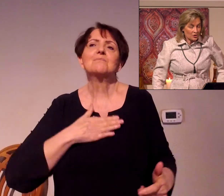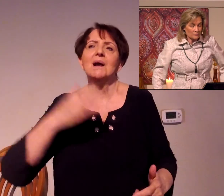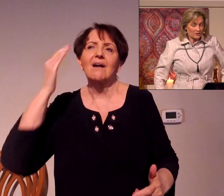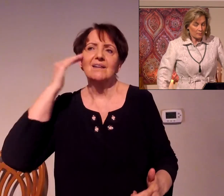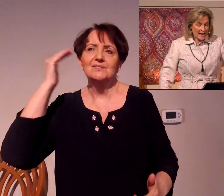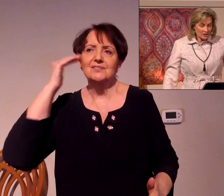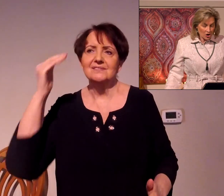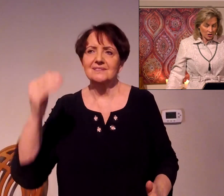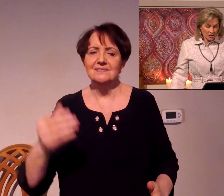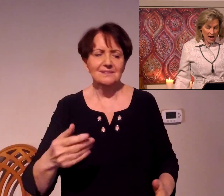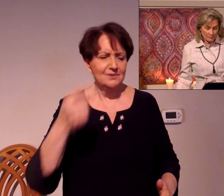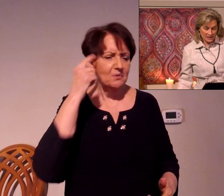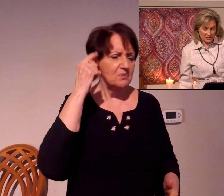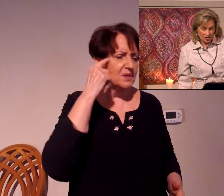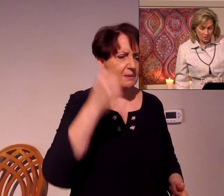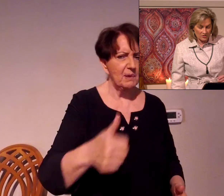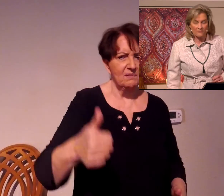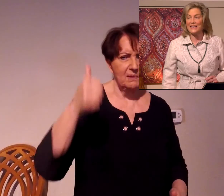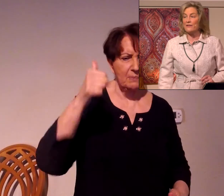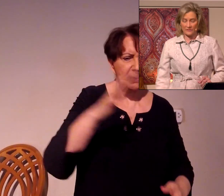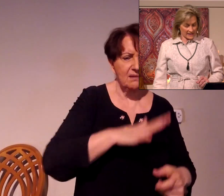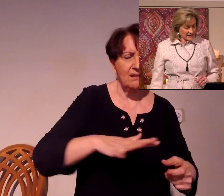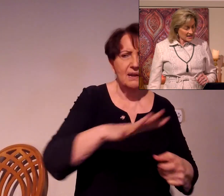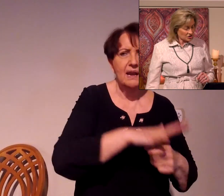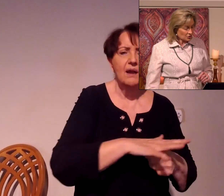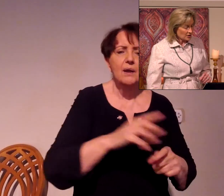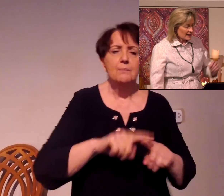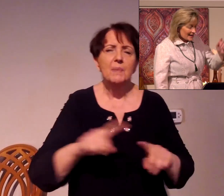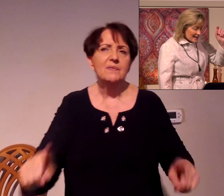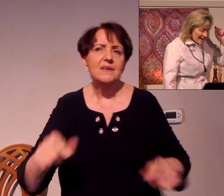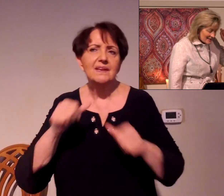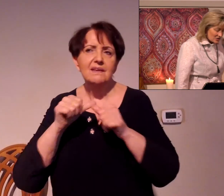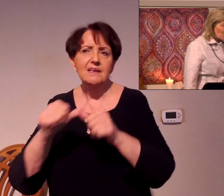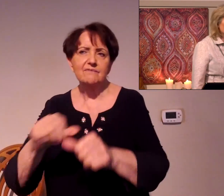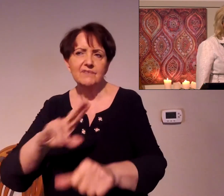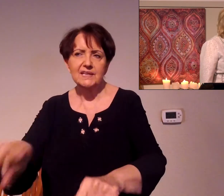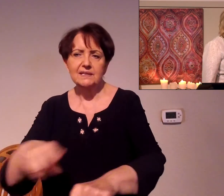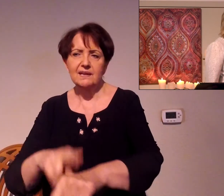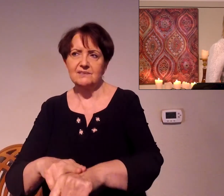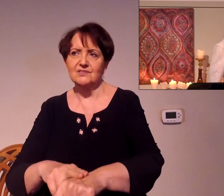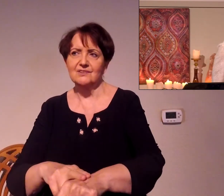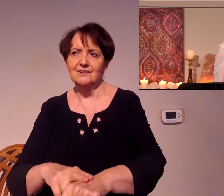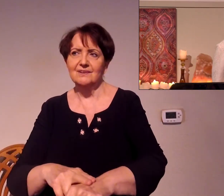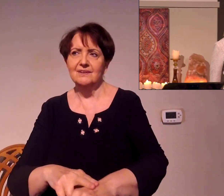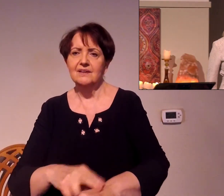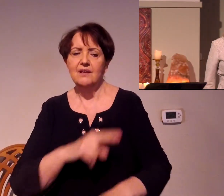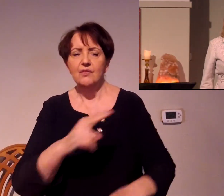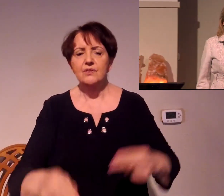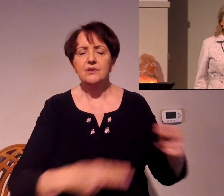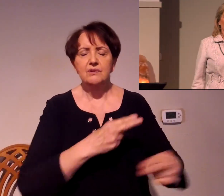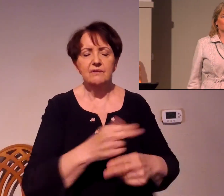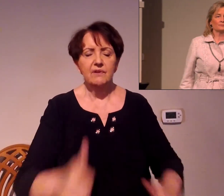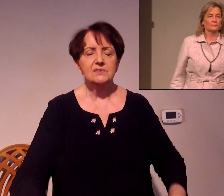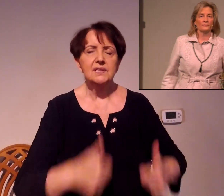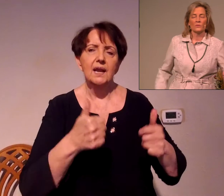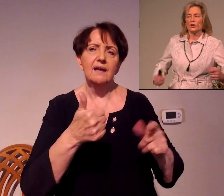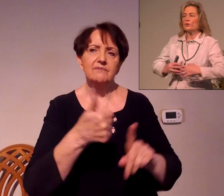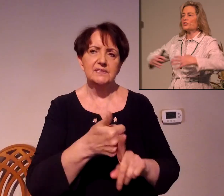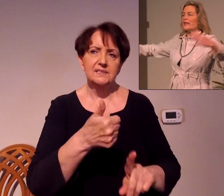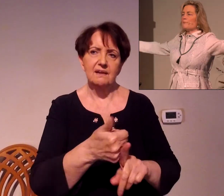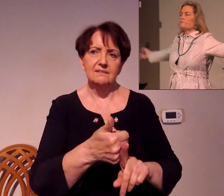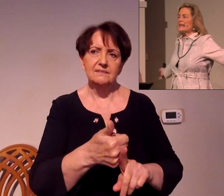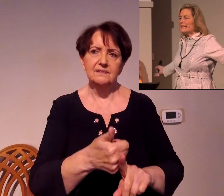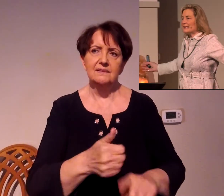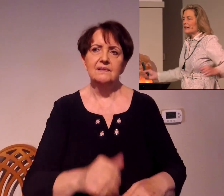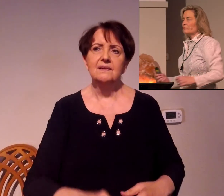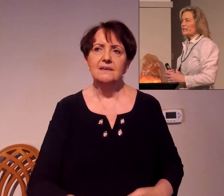think in terms of the backyard lot, but in terms of the infinite nature and in terms of the universe and life itself. Go